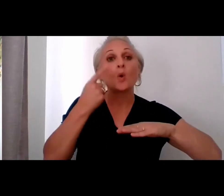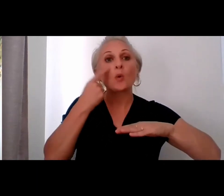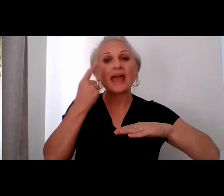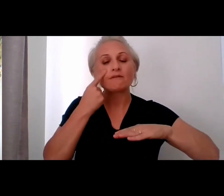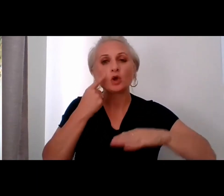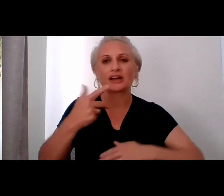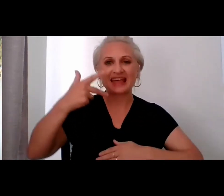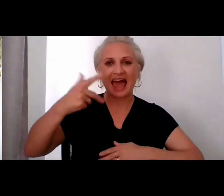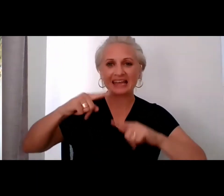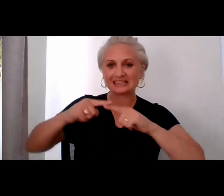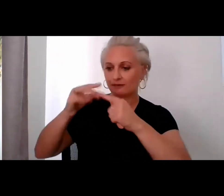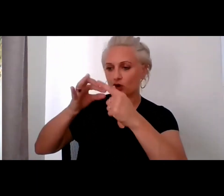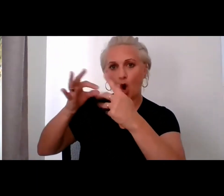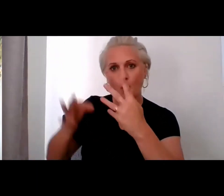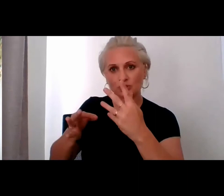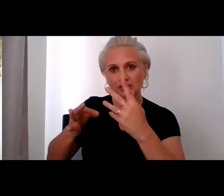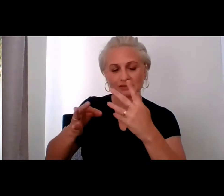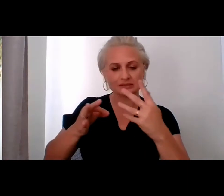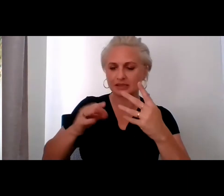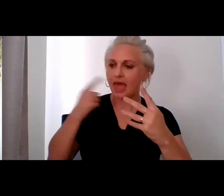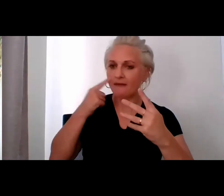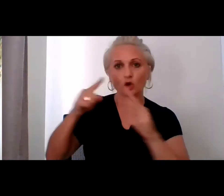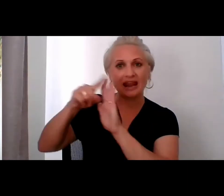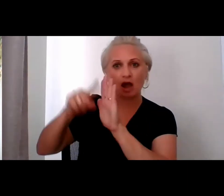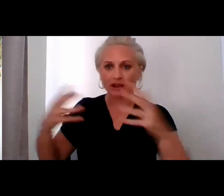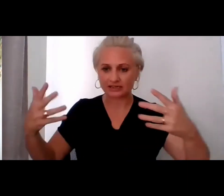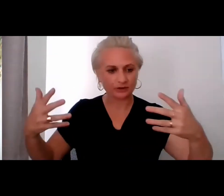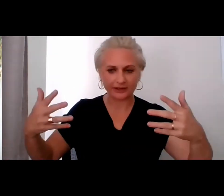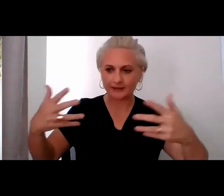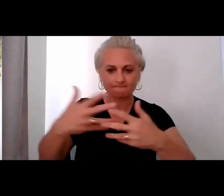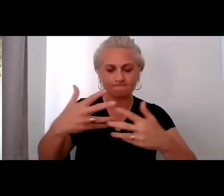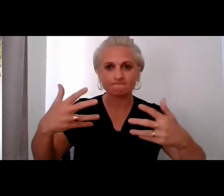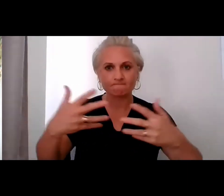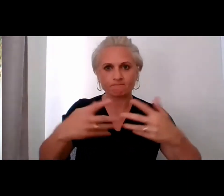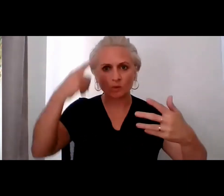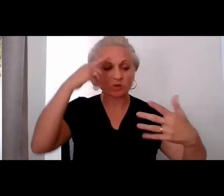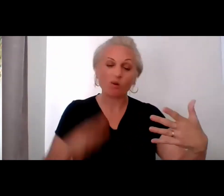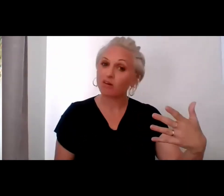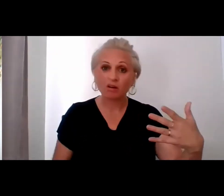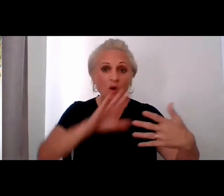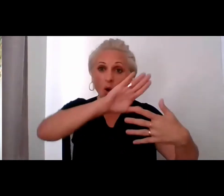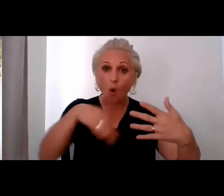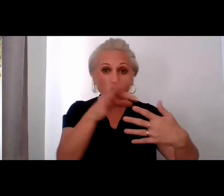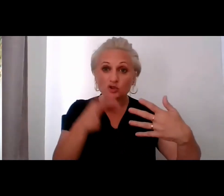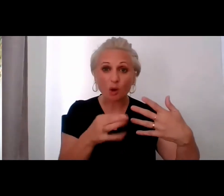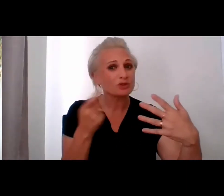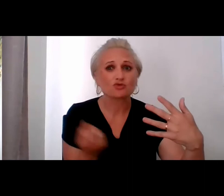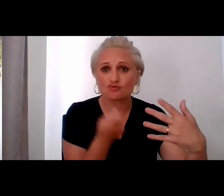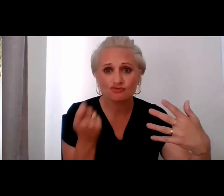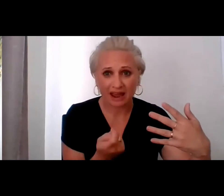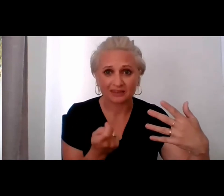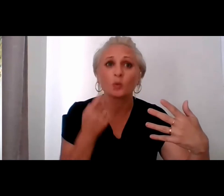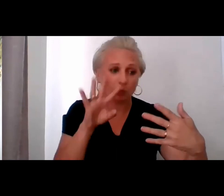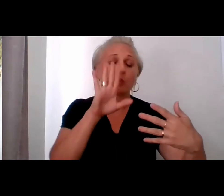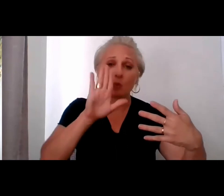options against these types of criteria and decided to carry over all of the options into our draft accessibility policy.